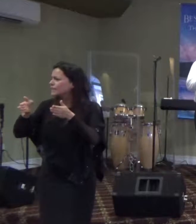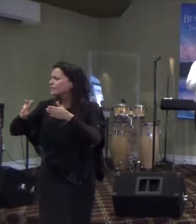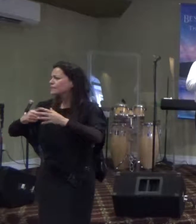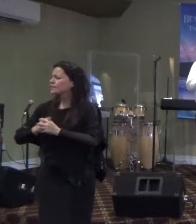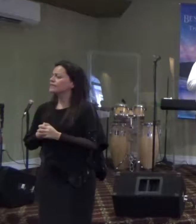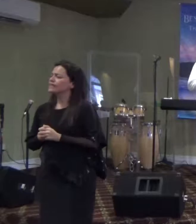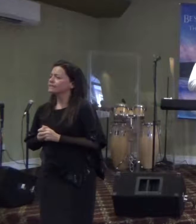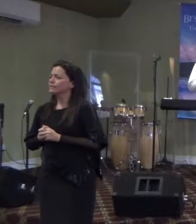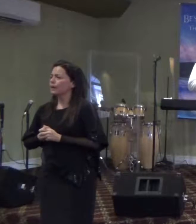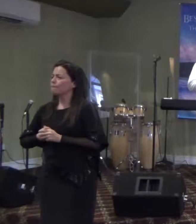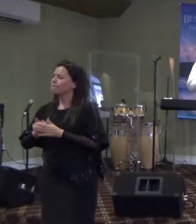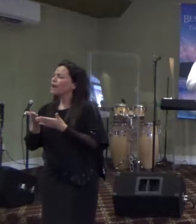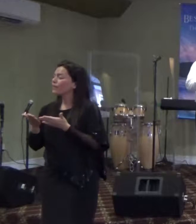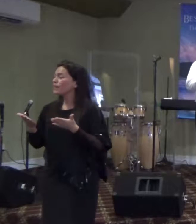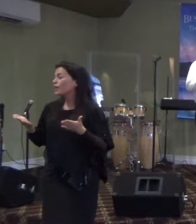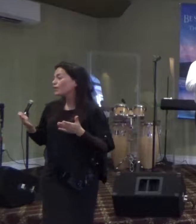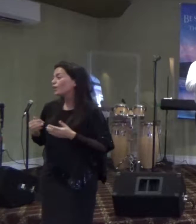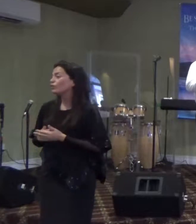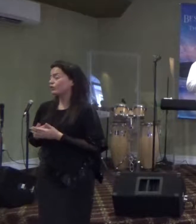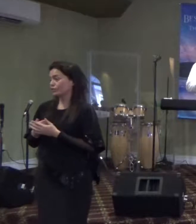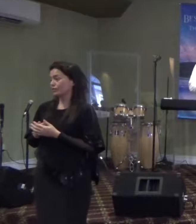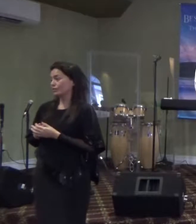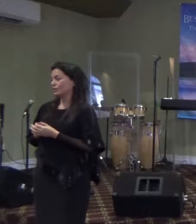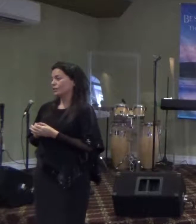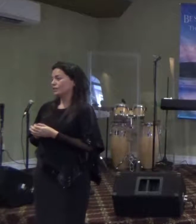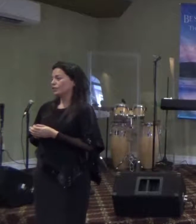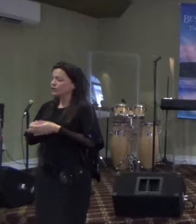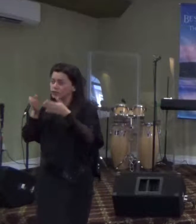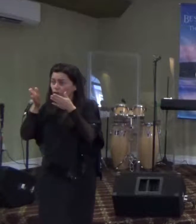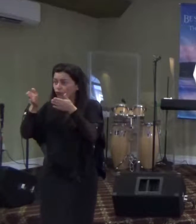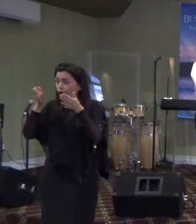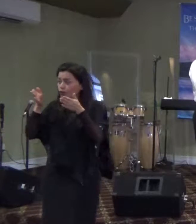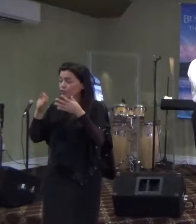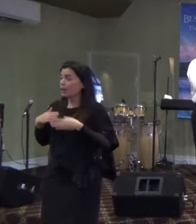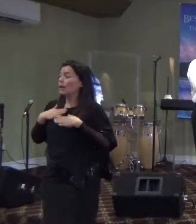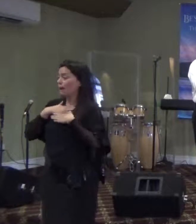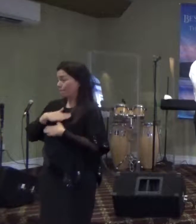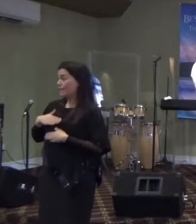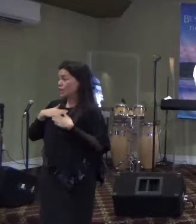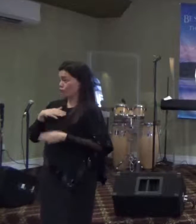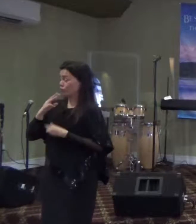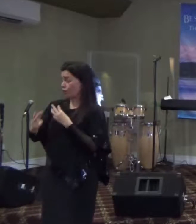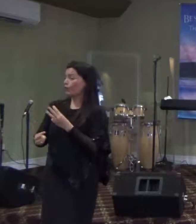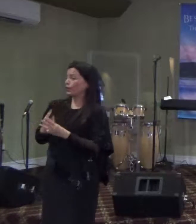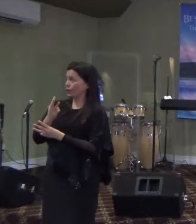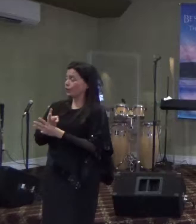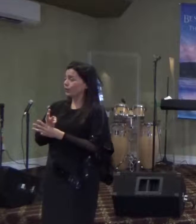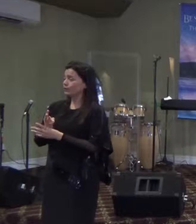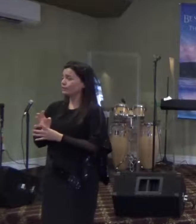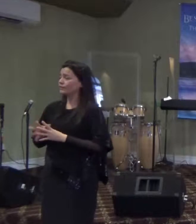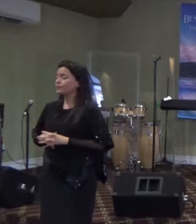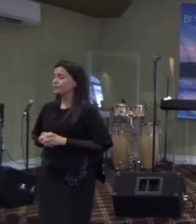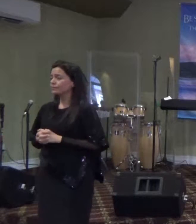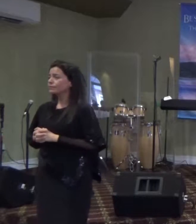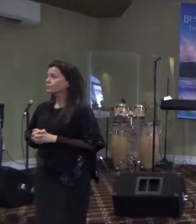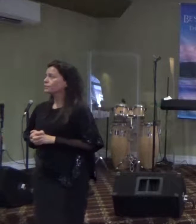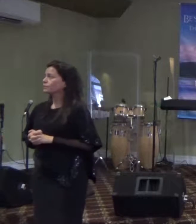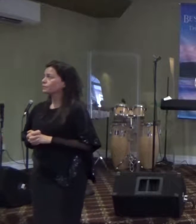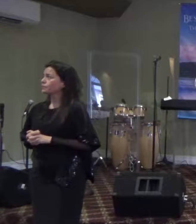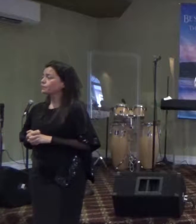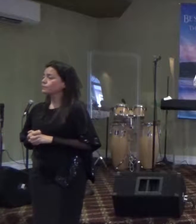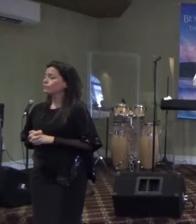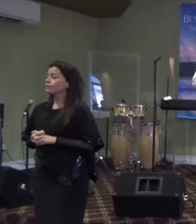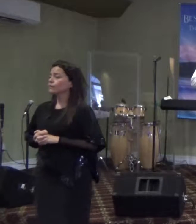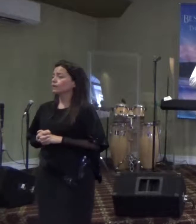sacar el provecho del placer humano. focused in getting the pleasure out of out of human desire. Jesús es en